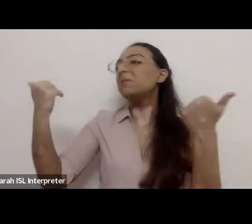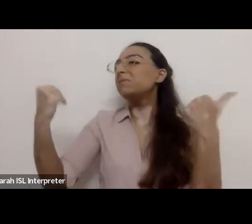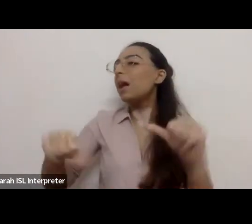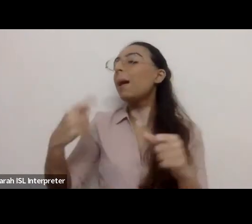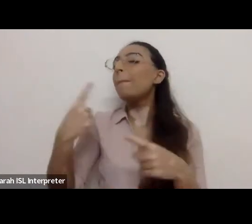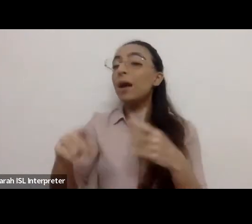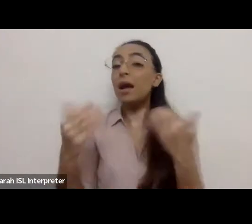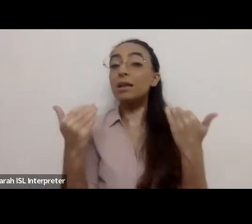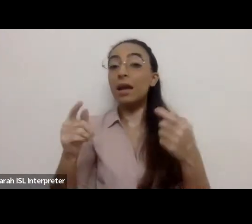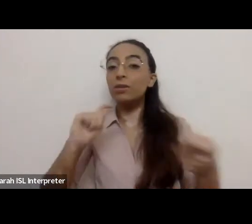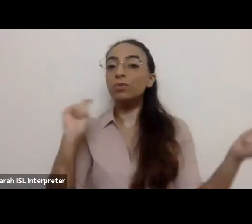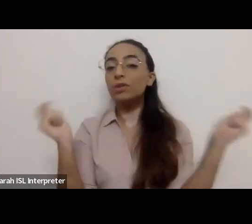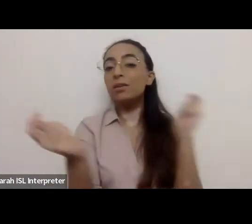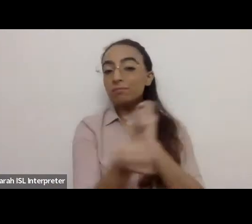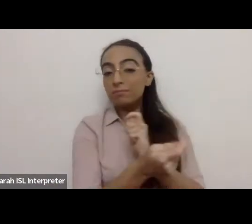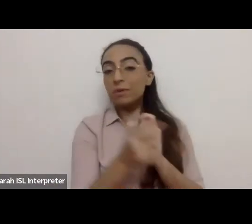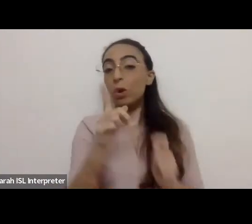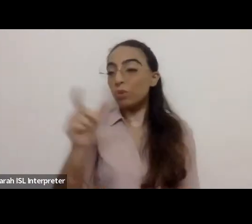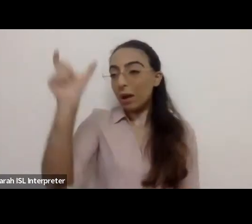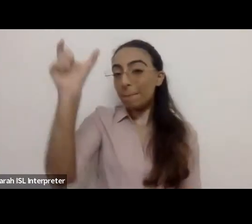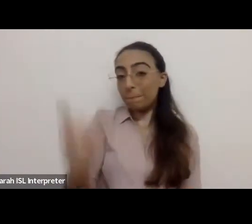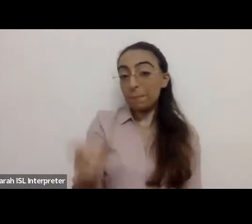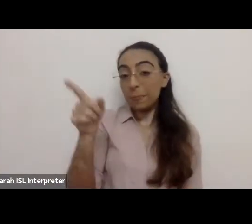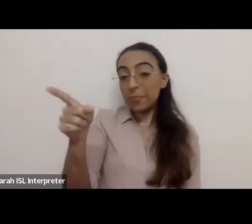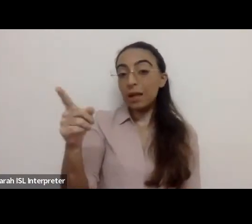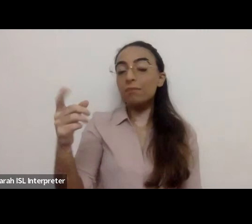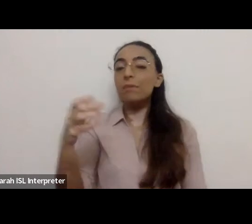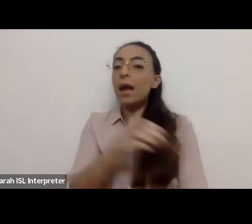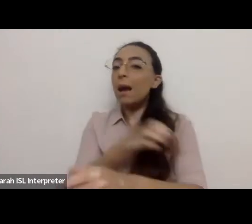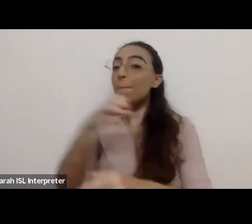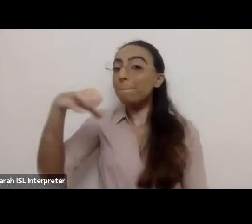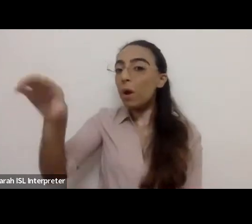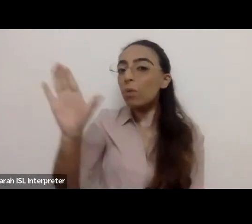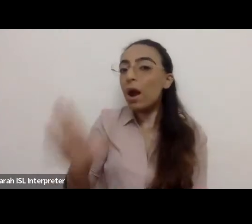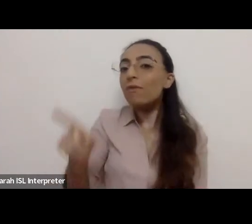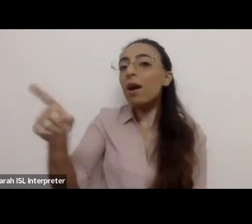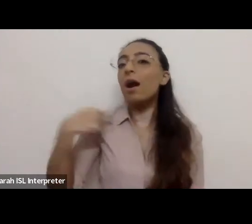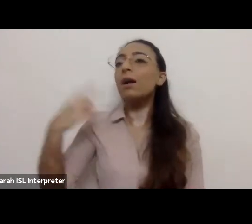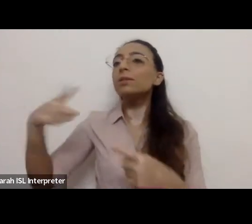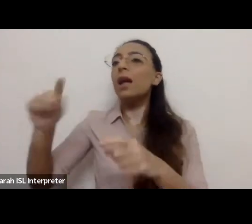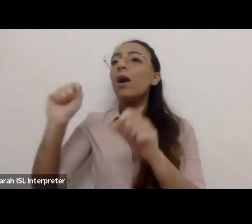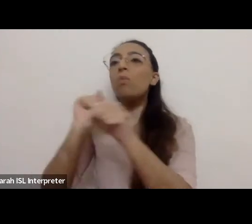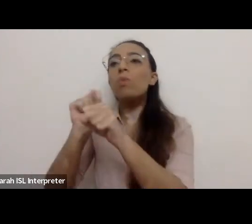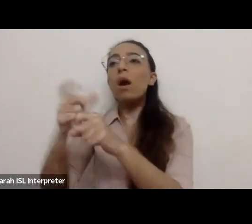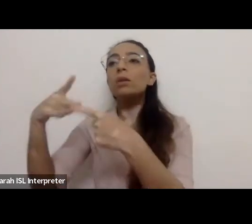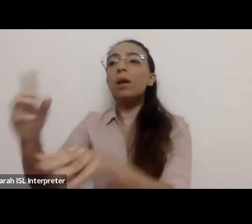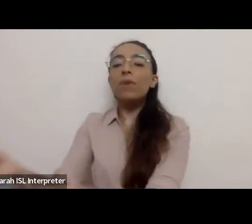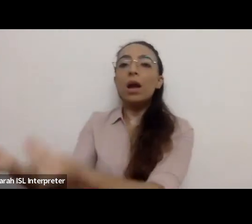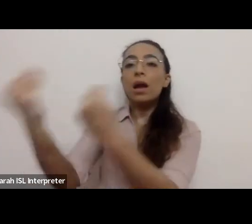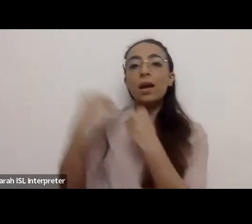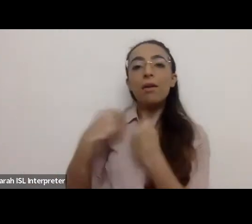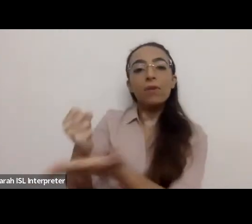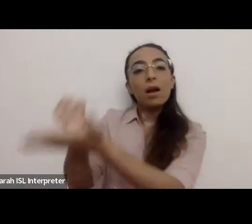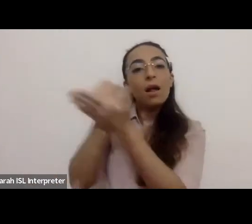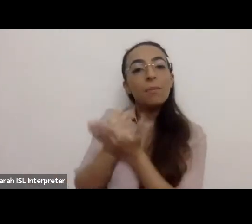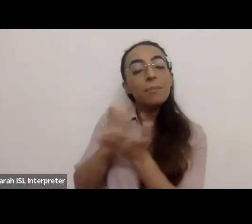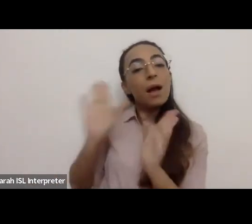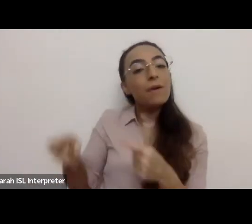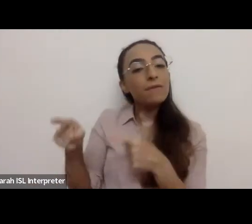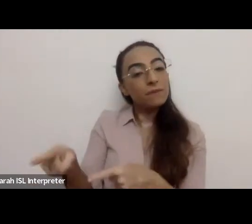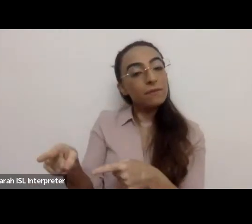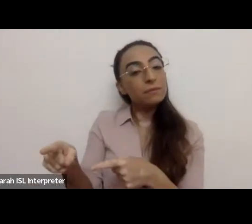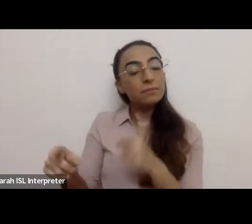changes when the same person is empowered to be the giver. Once a person begins the journey from